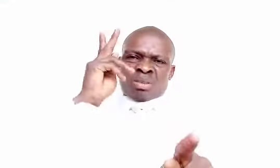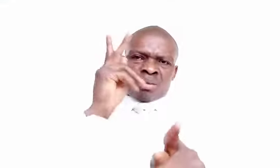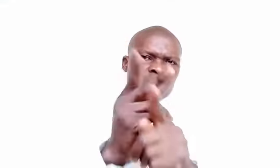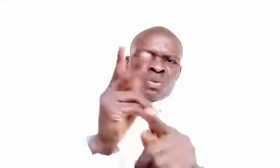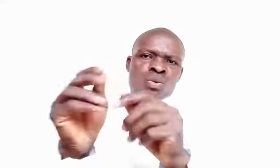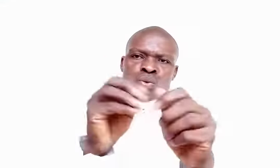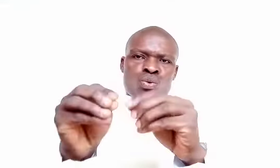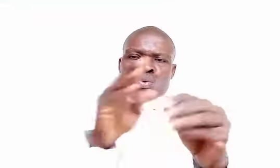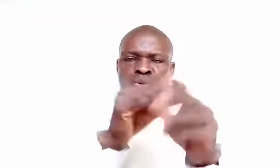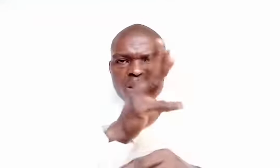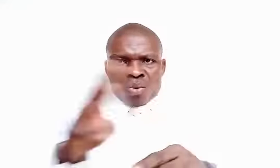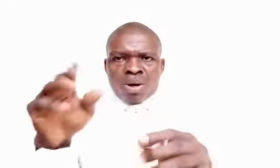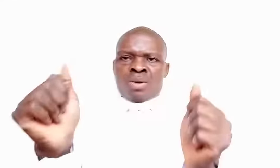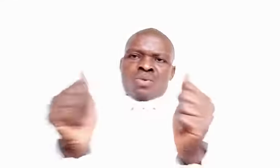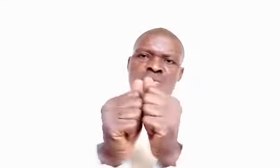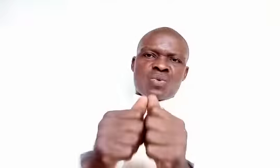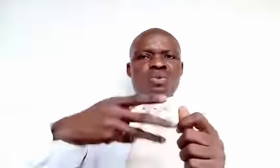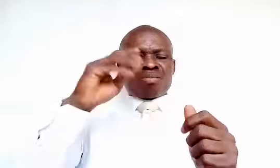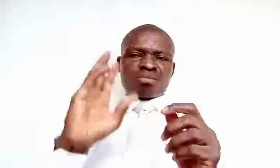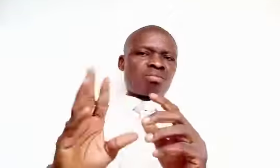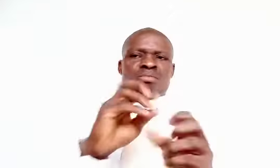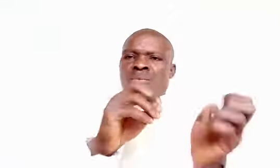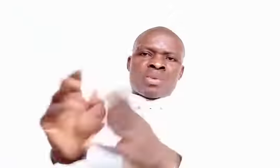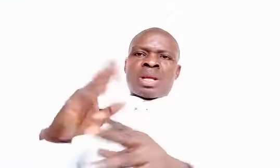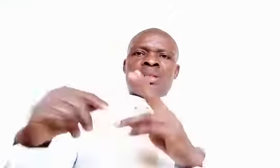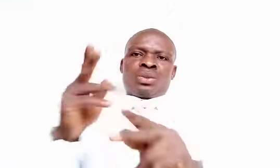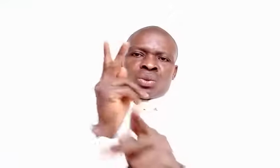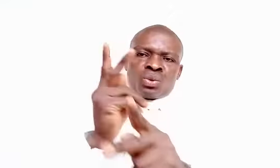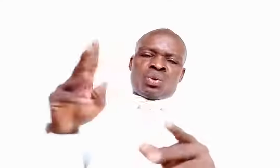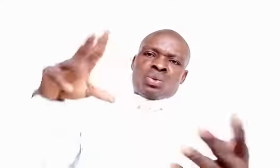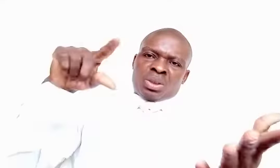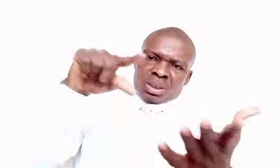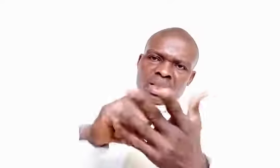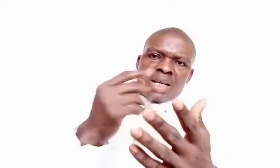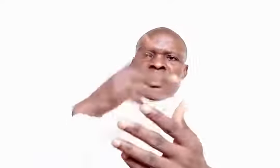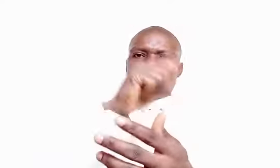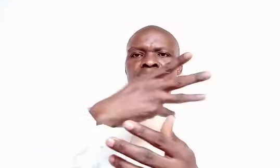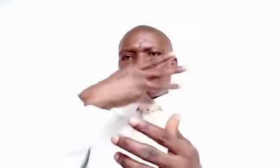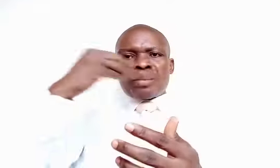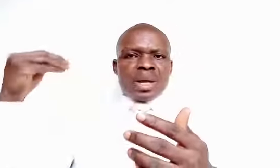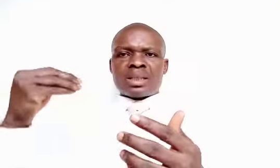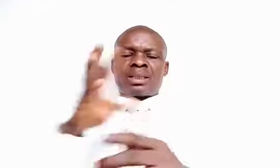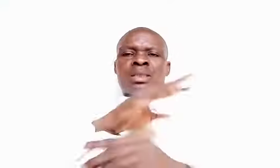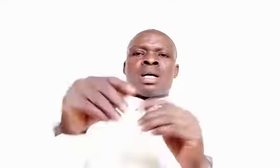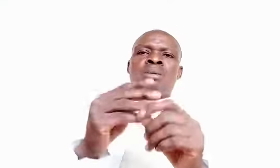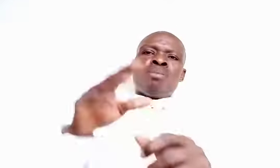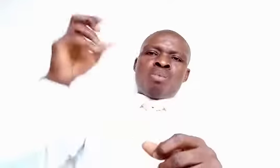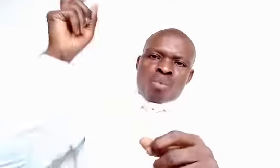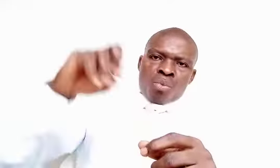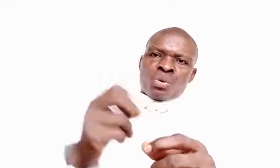and nepotism, so as to select the best and most talented children and young